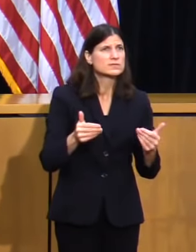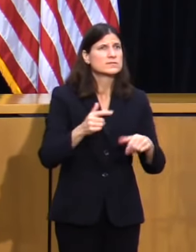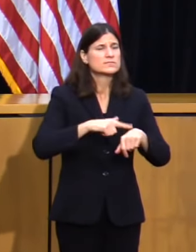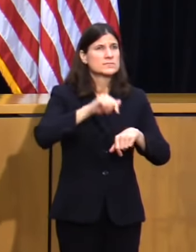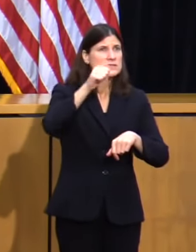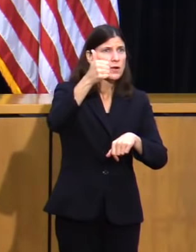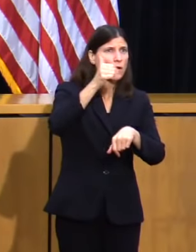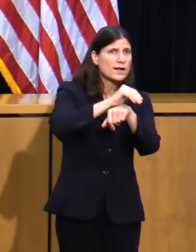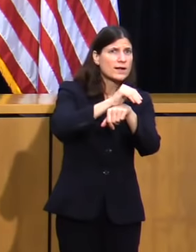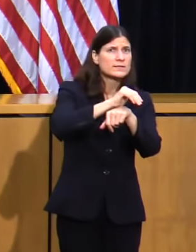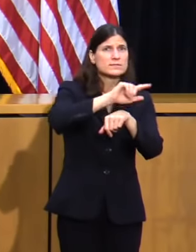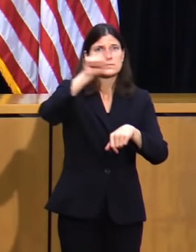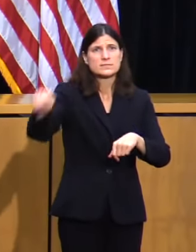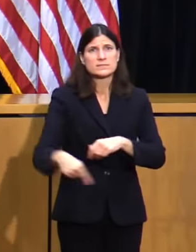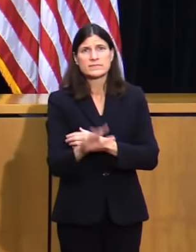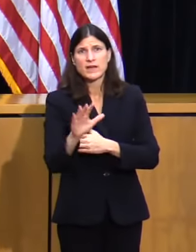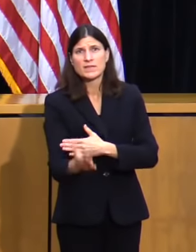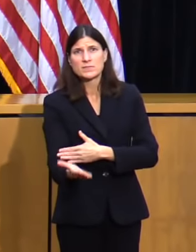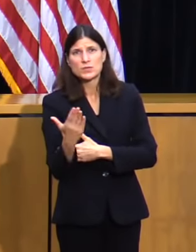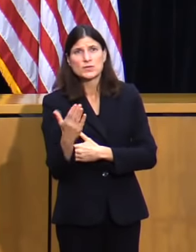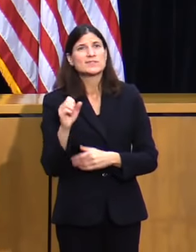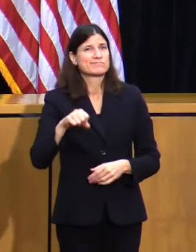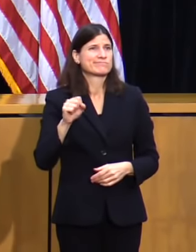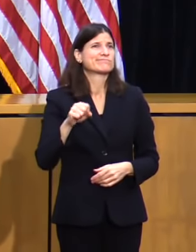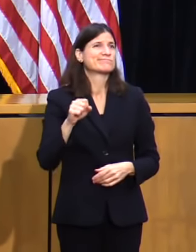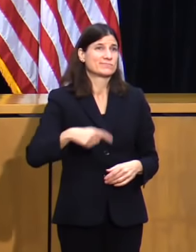to send a message